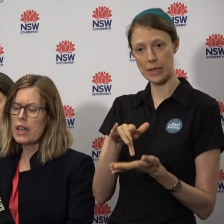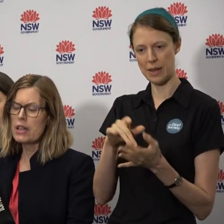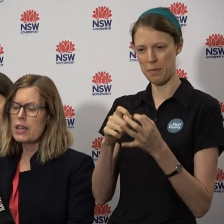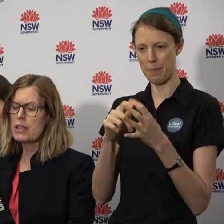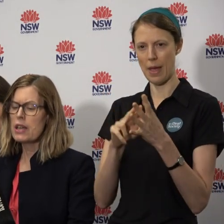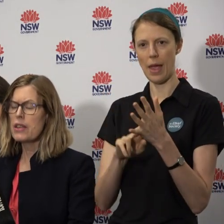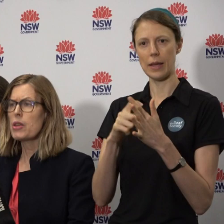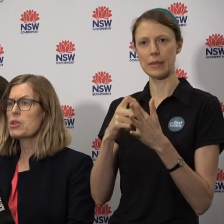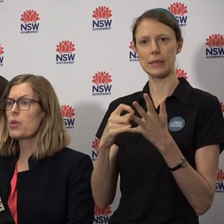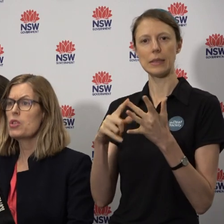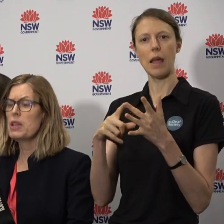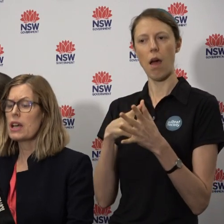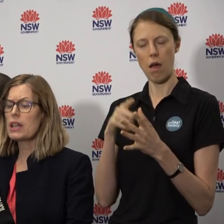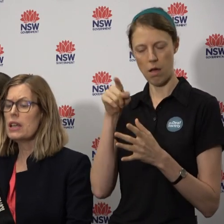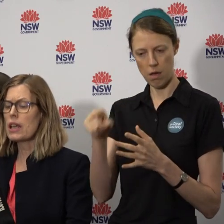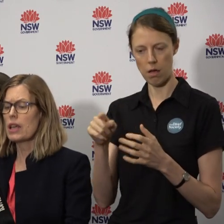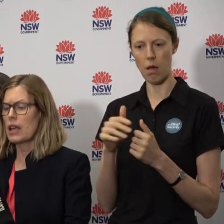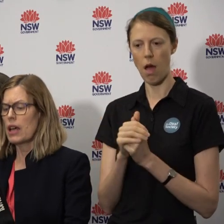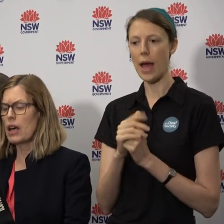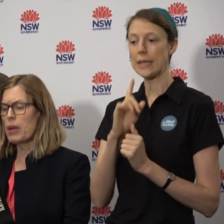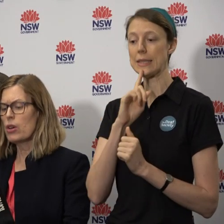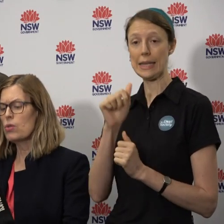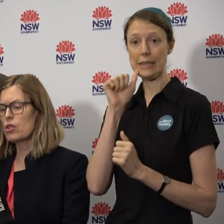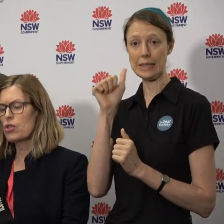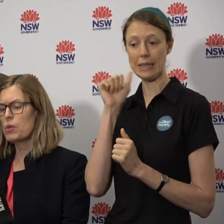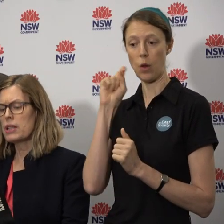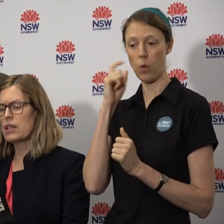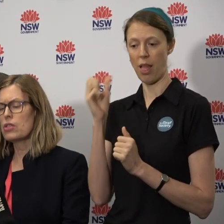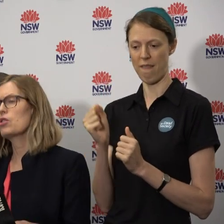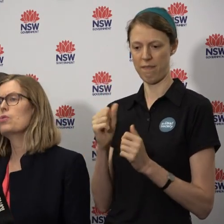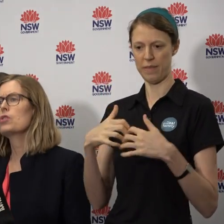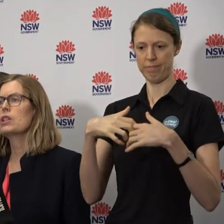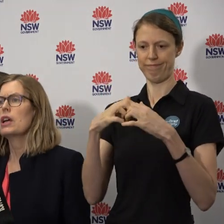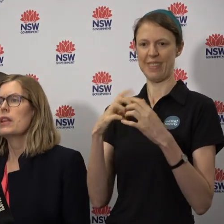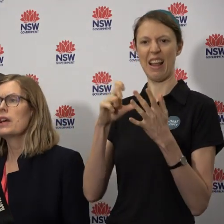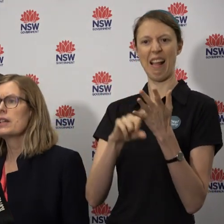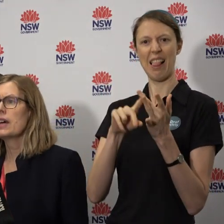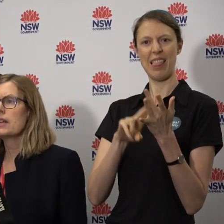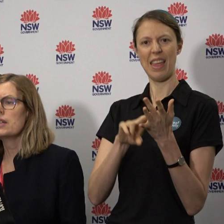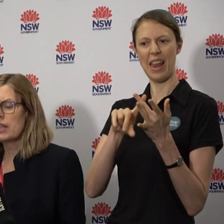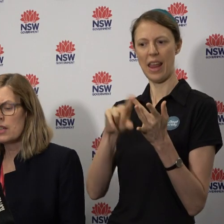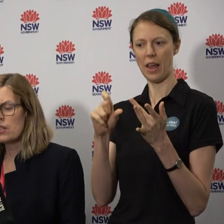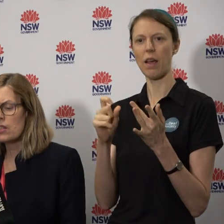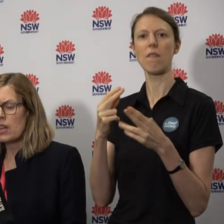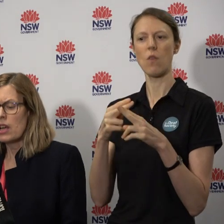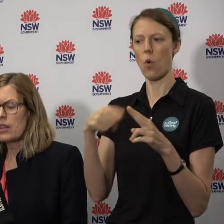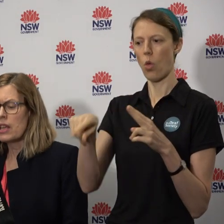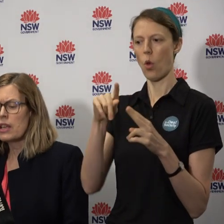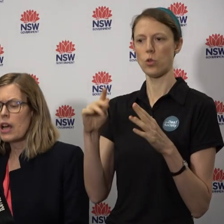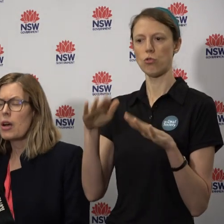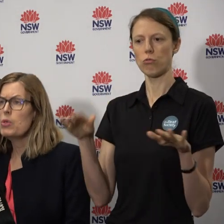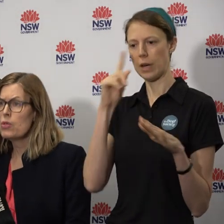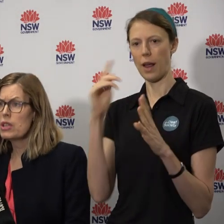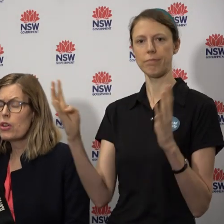I indicated yesterday that there was going to be a clinic held to assess the children that had attended